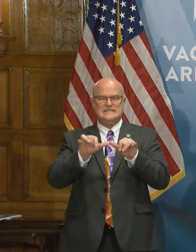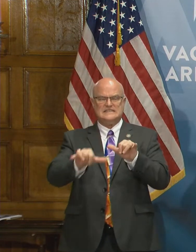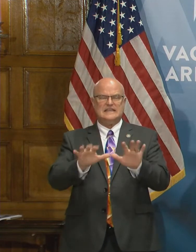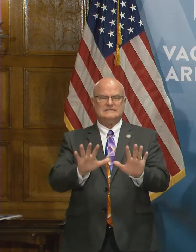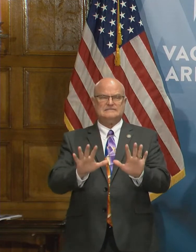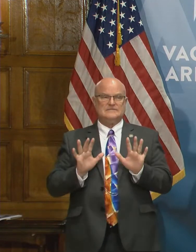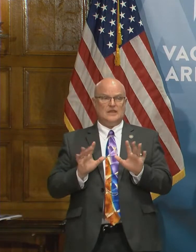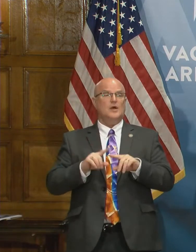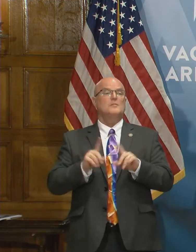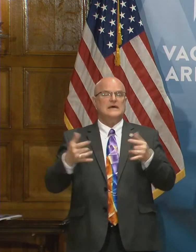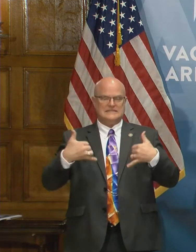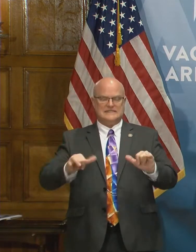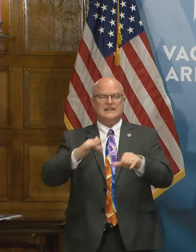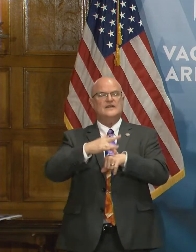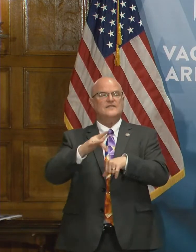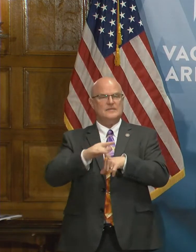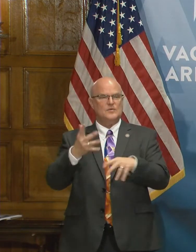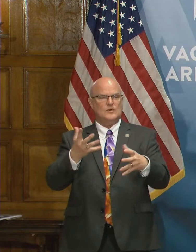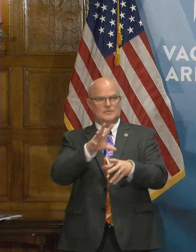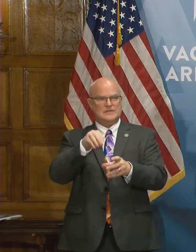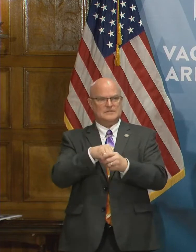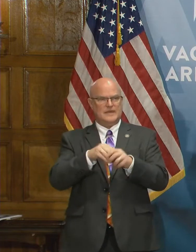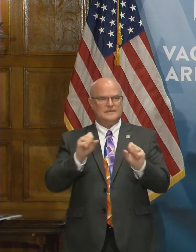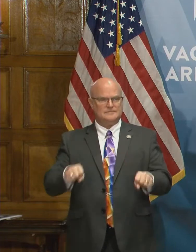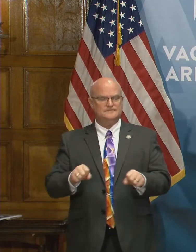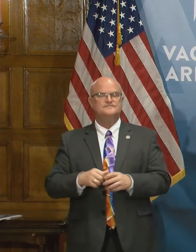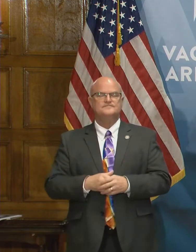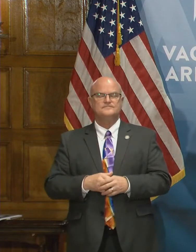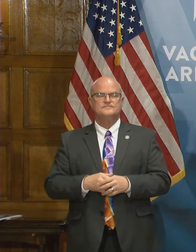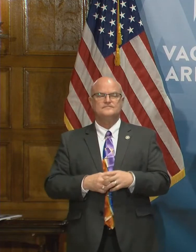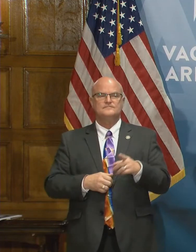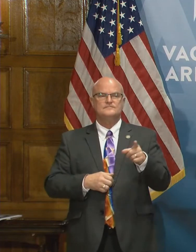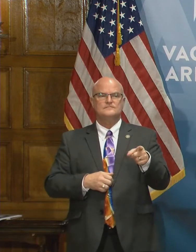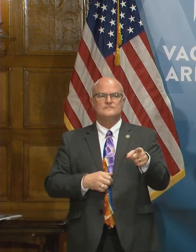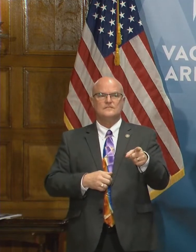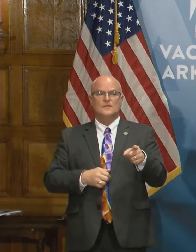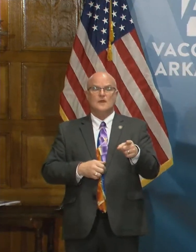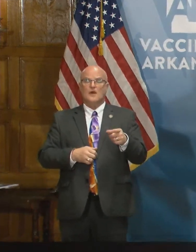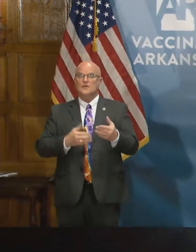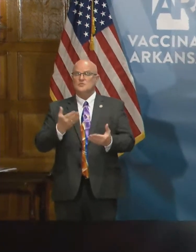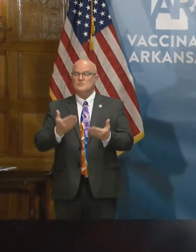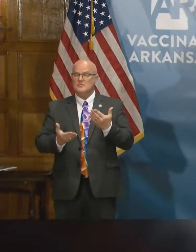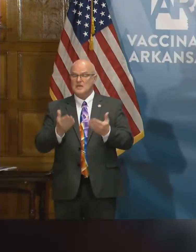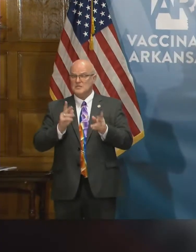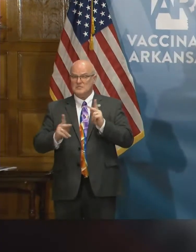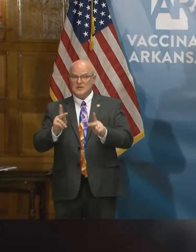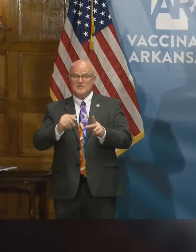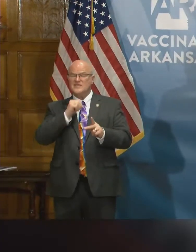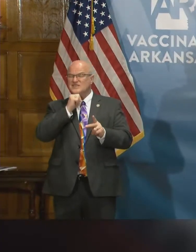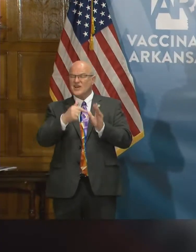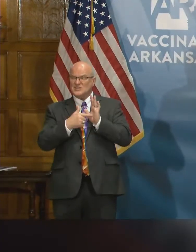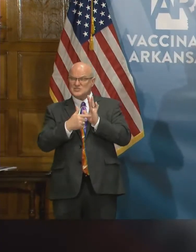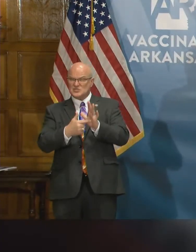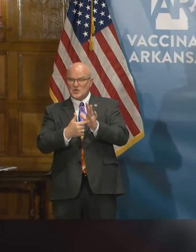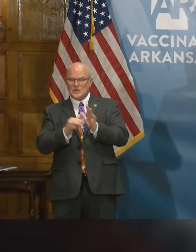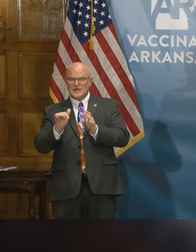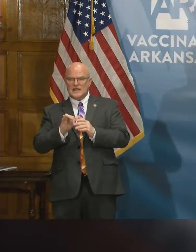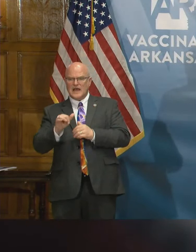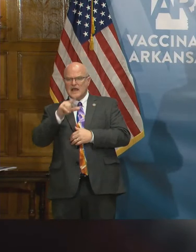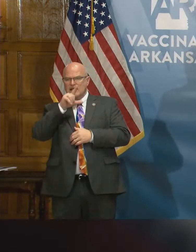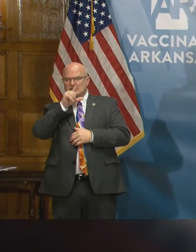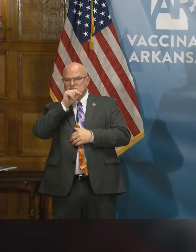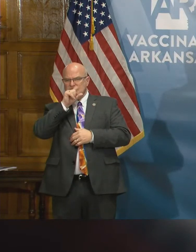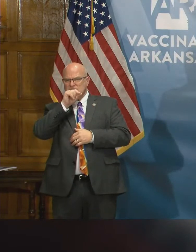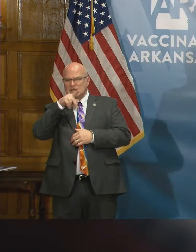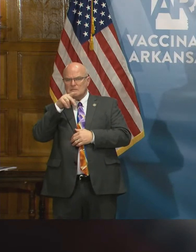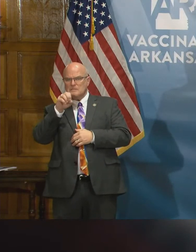it is still available for them who want to participate. And are you worried that maybe asymptomatic or low symptomatic cases, with cases like chickenpox, it's pretty